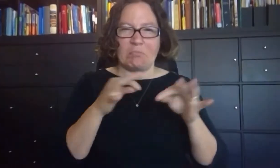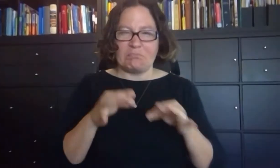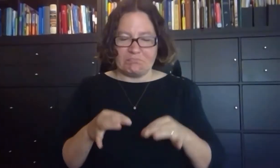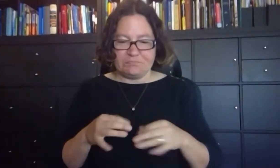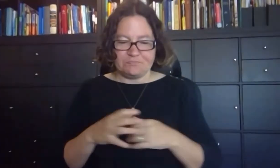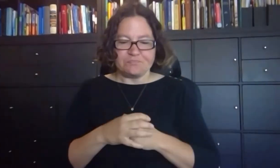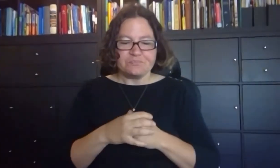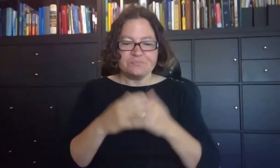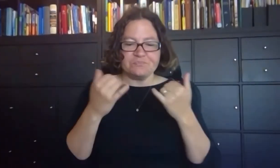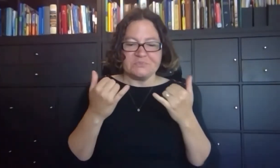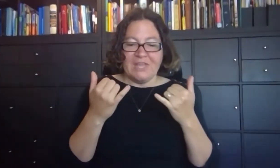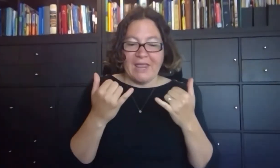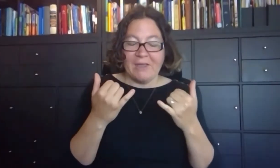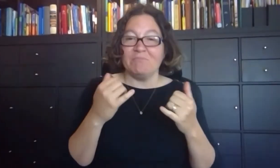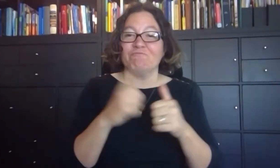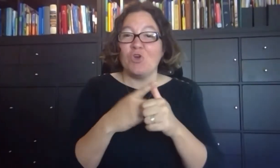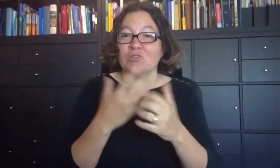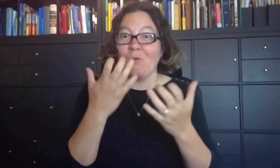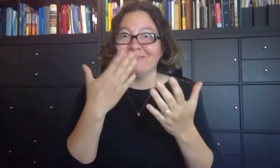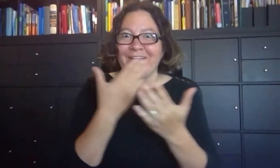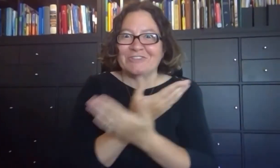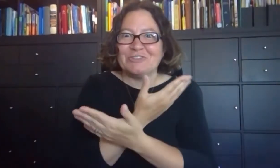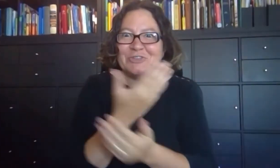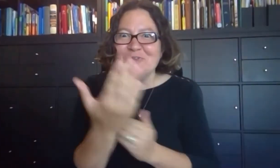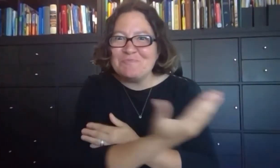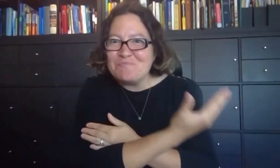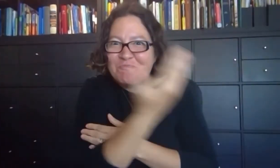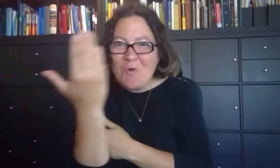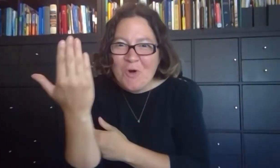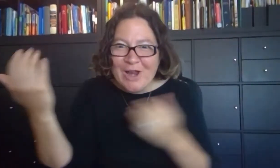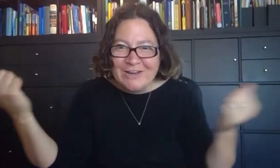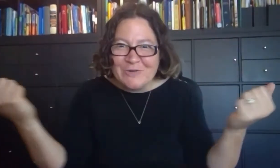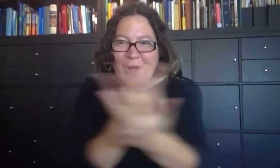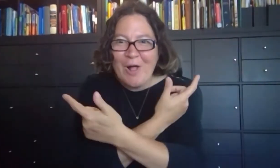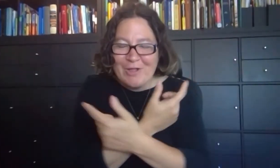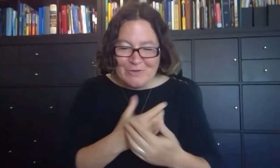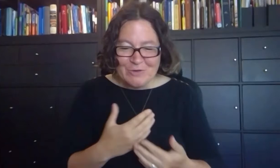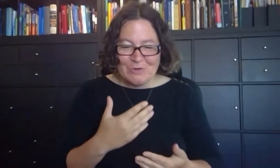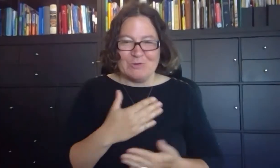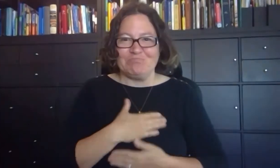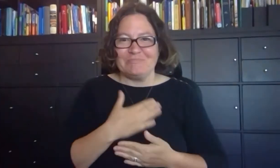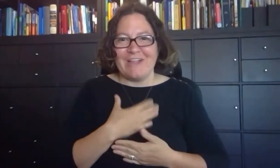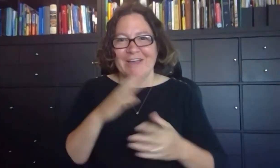Today's sermon will be a little different than typical. First, good morning to all of